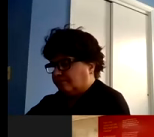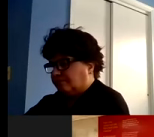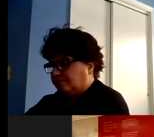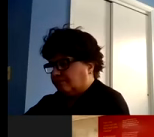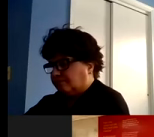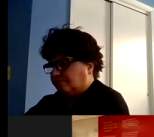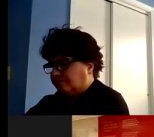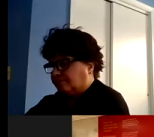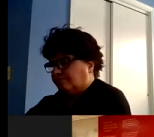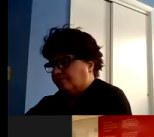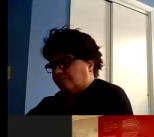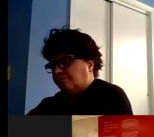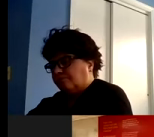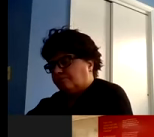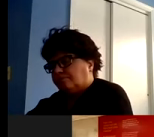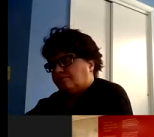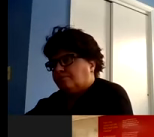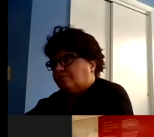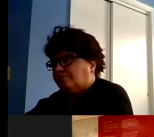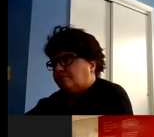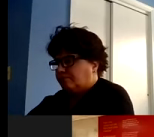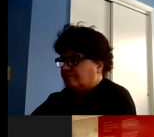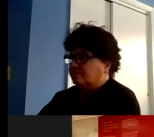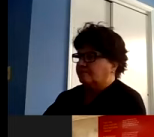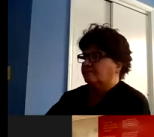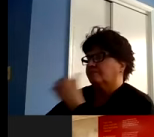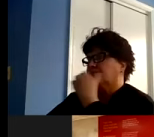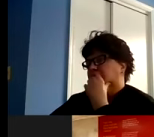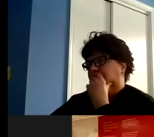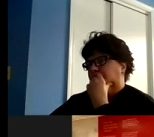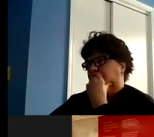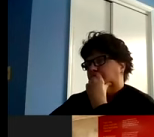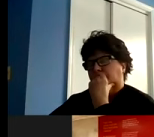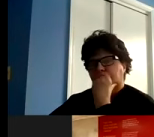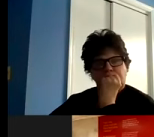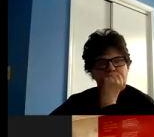with Islam at the extremity of its spread from Mecca.